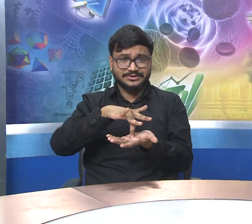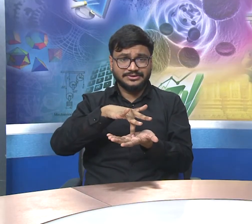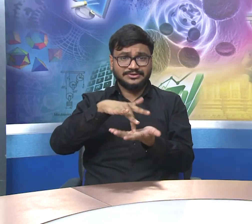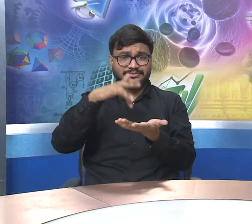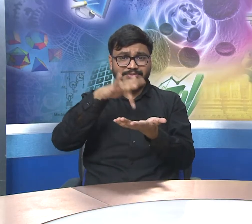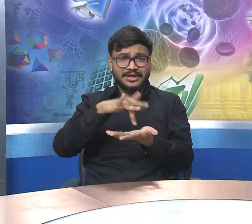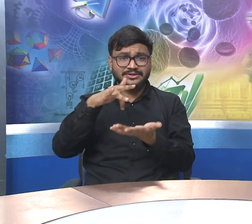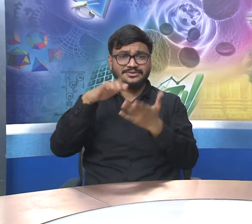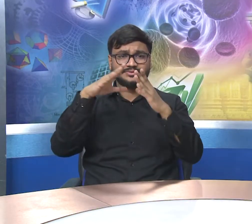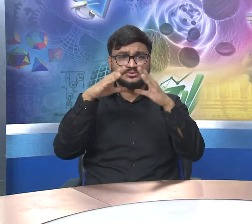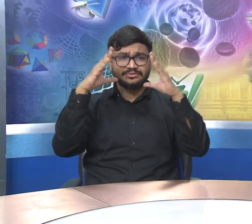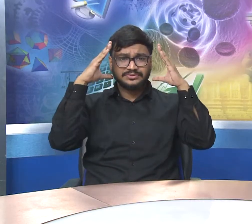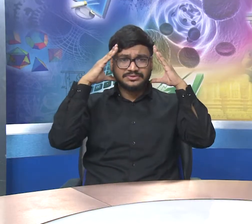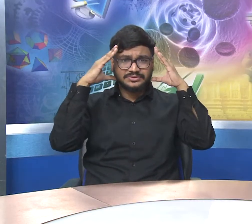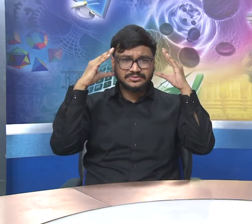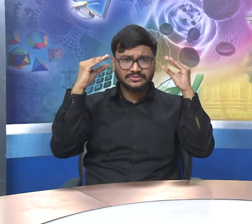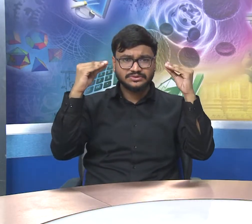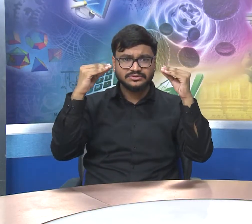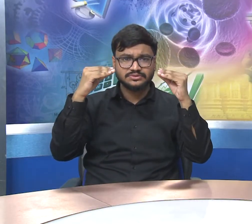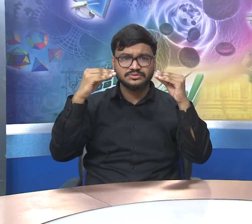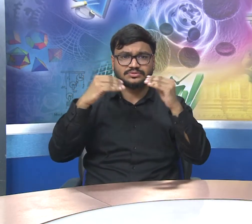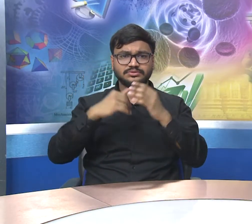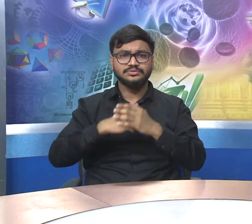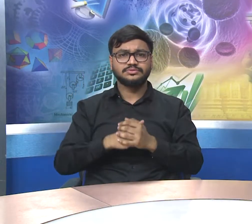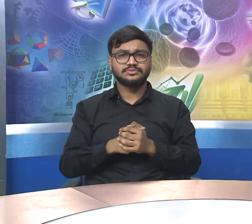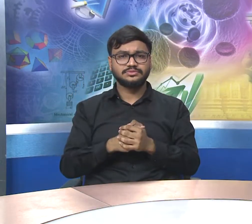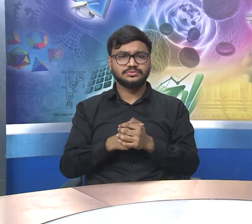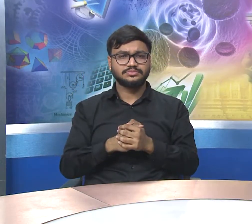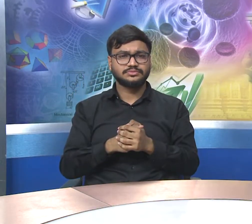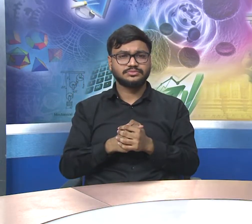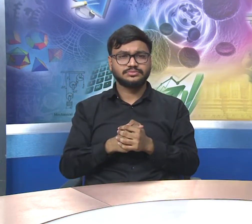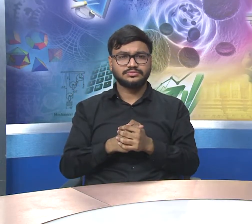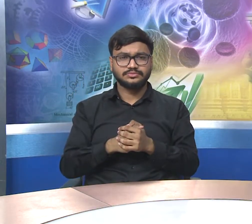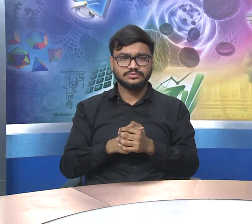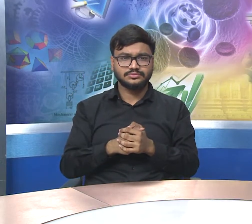Standardization of sign language is connection